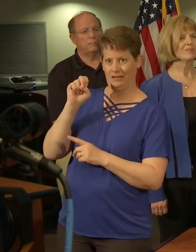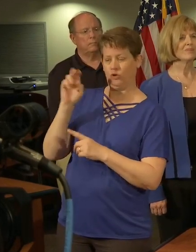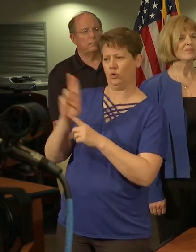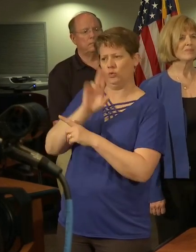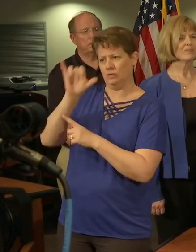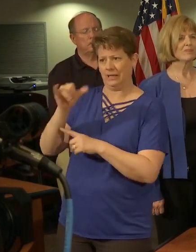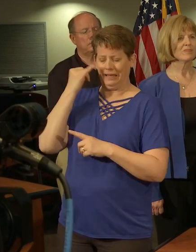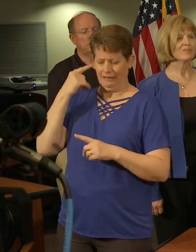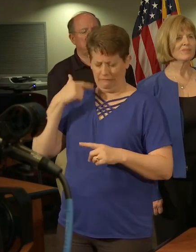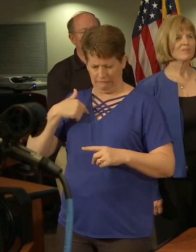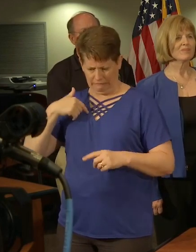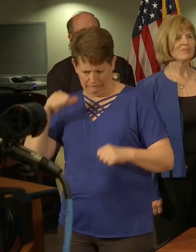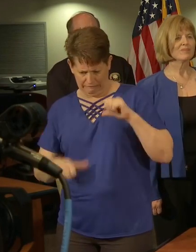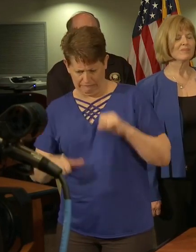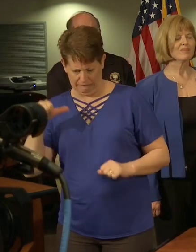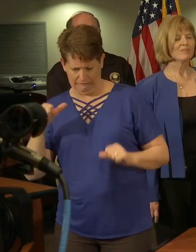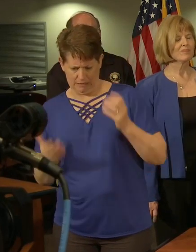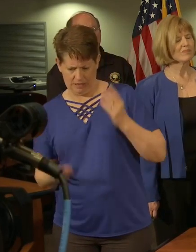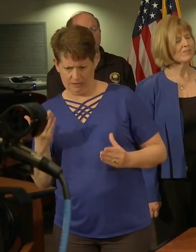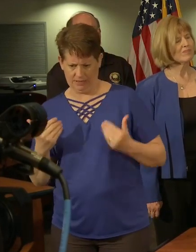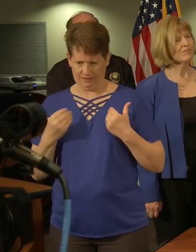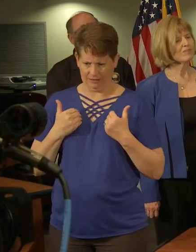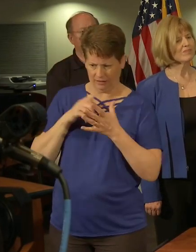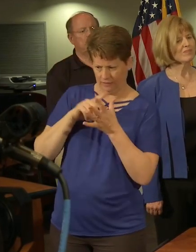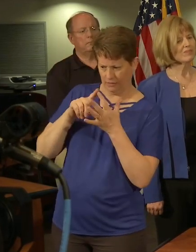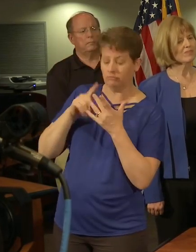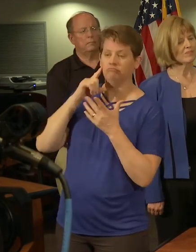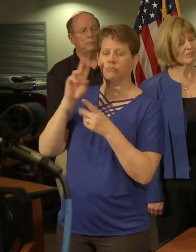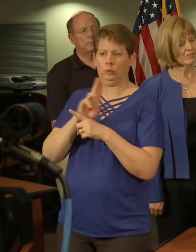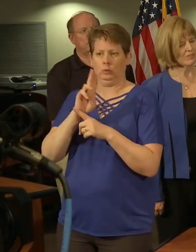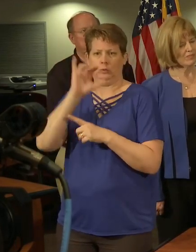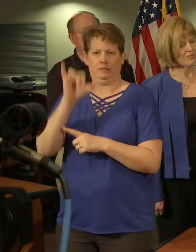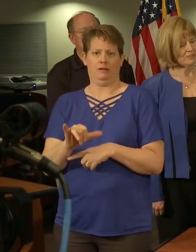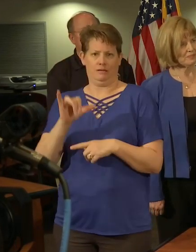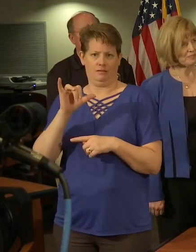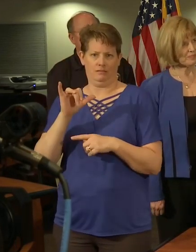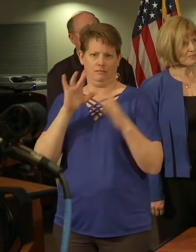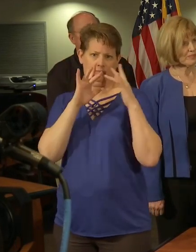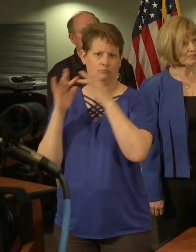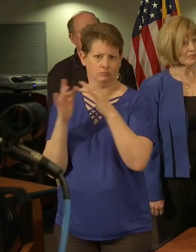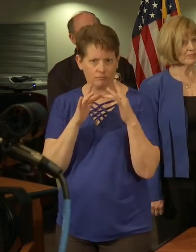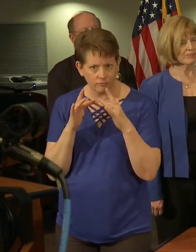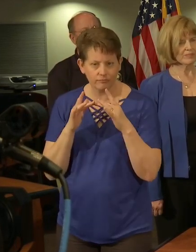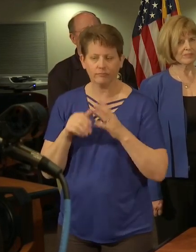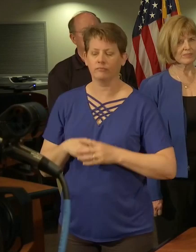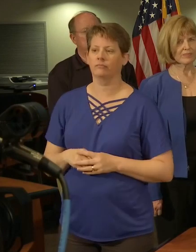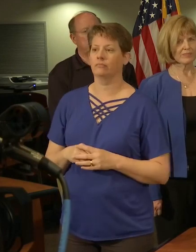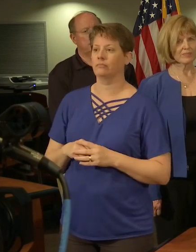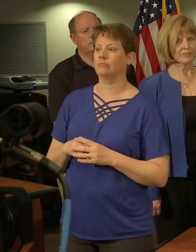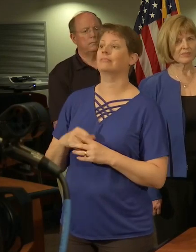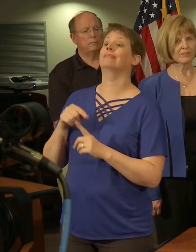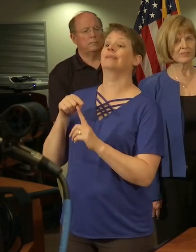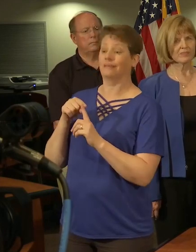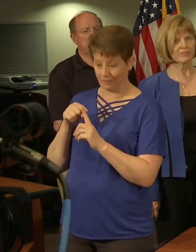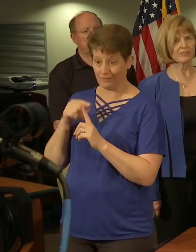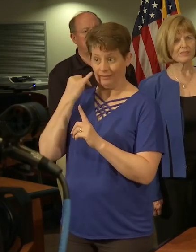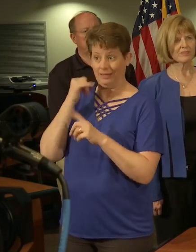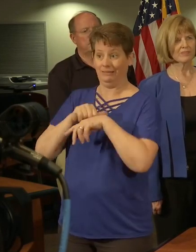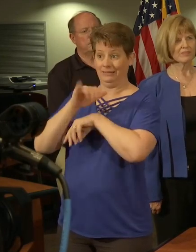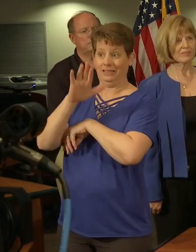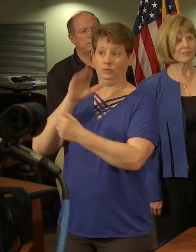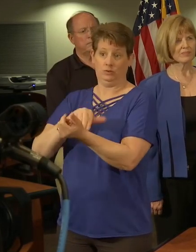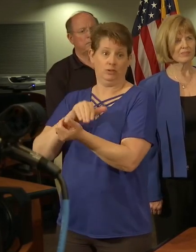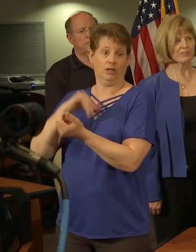screened if they think that they may have the virus, and then to proceed to a doctor